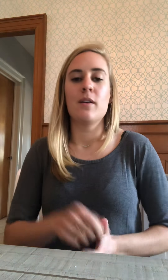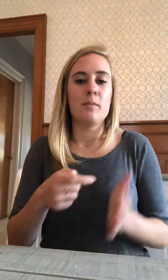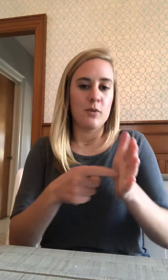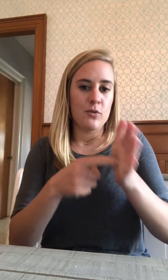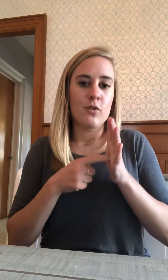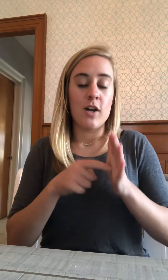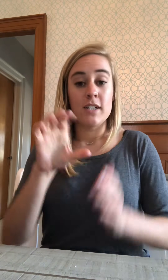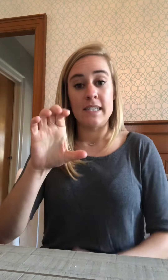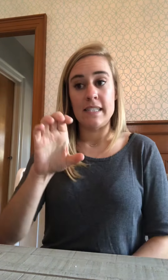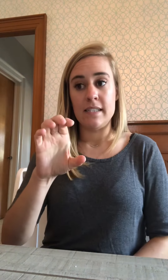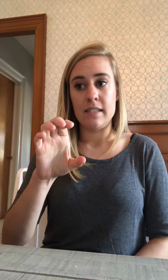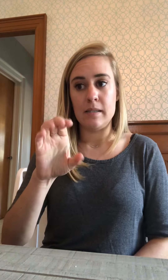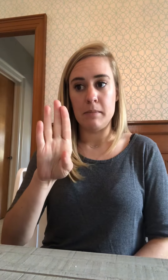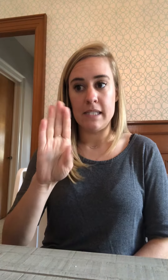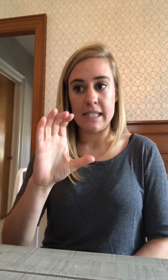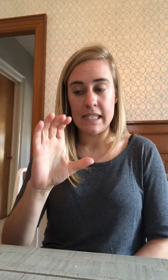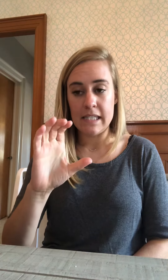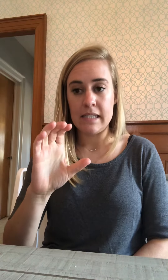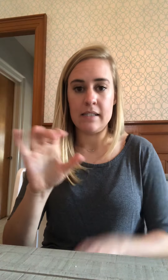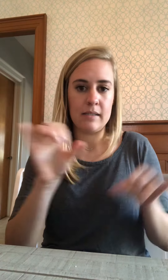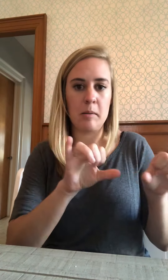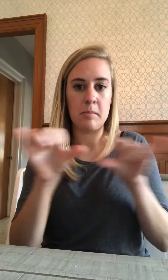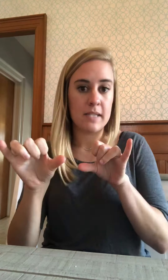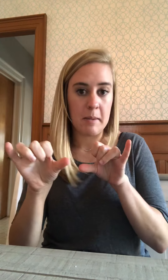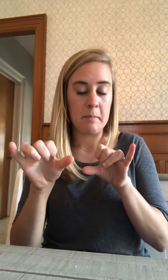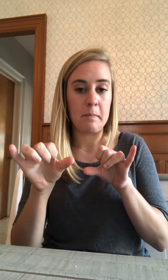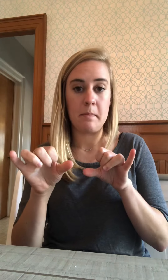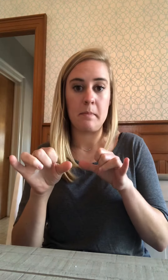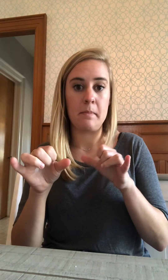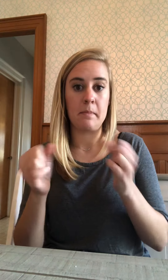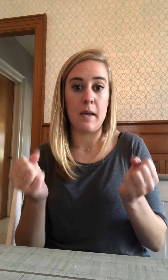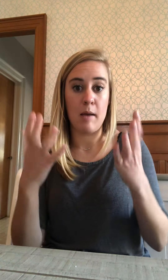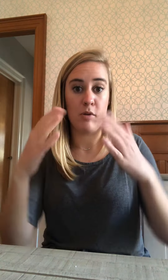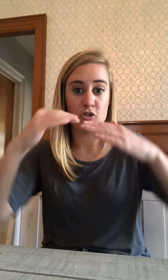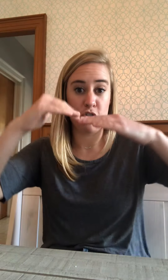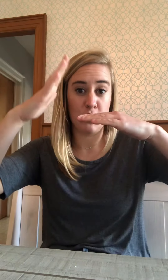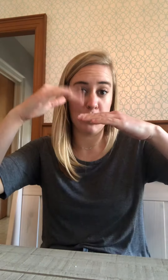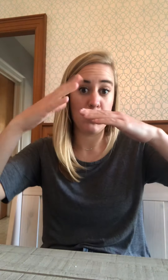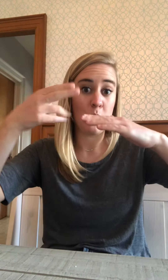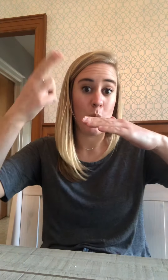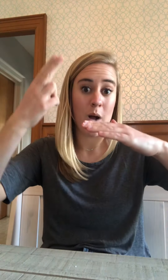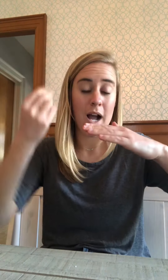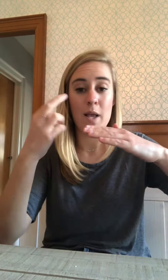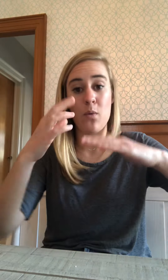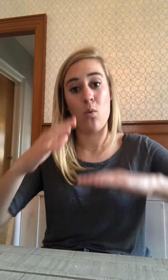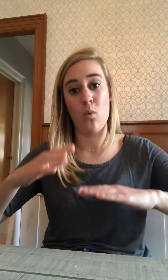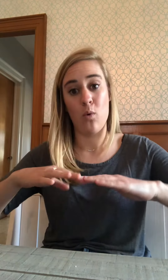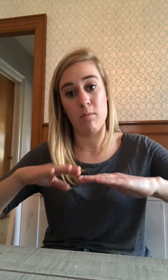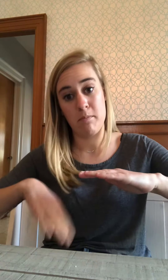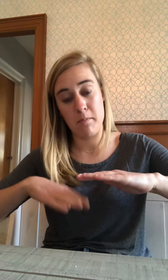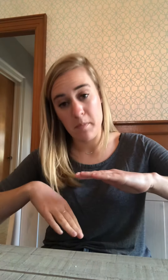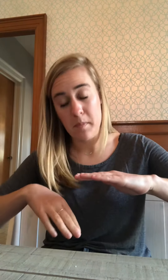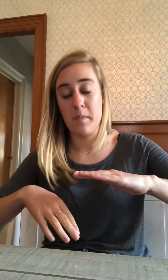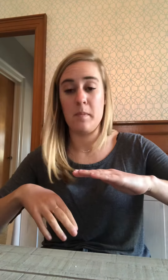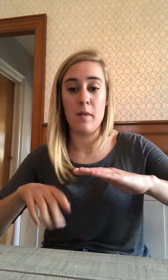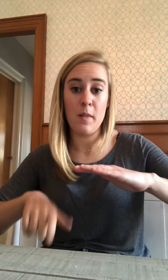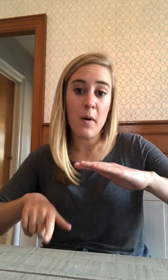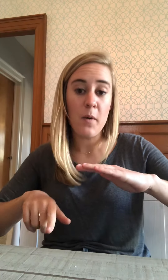same thing. How out of bounds is too high or too low to cancel a case? Well, you need to know. So